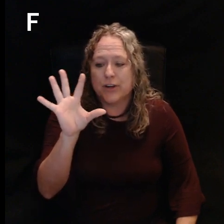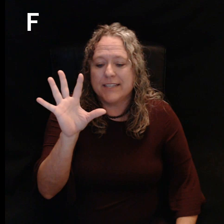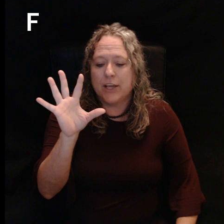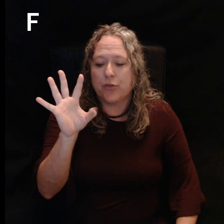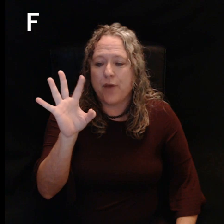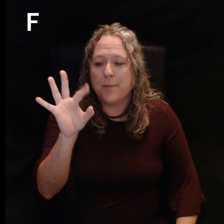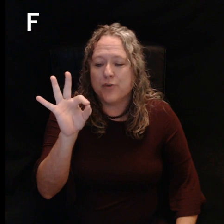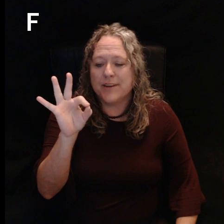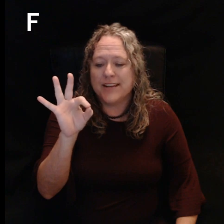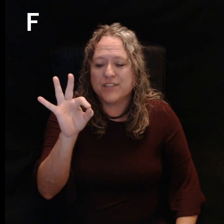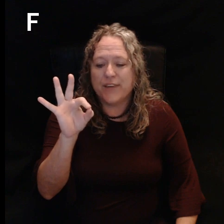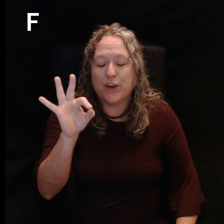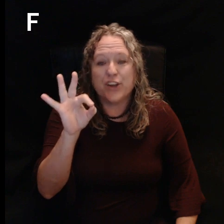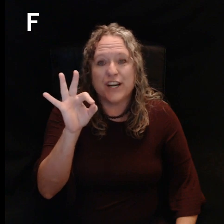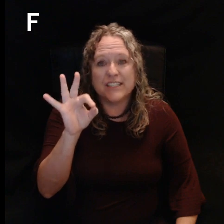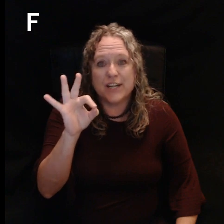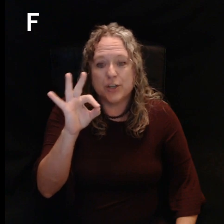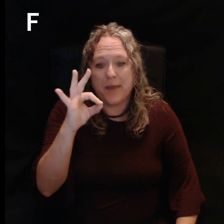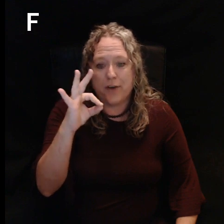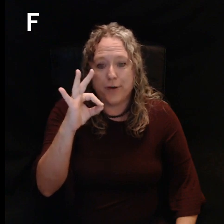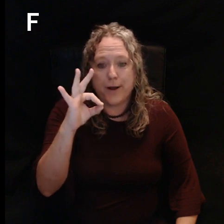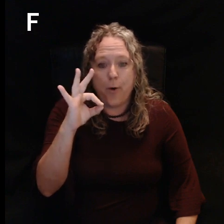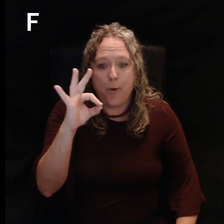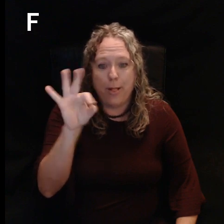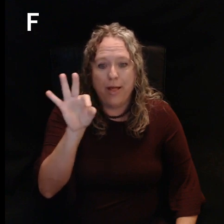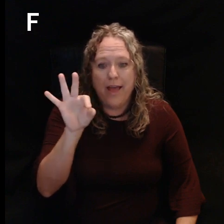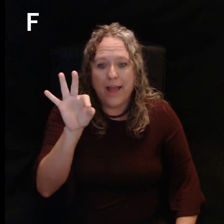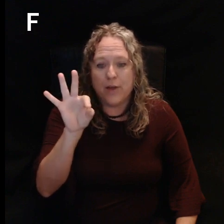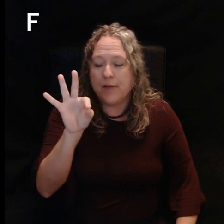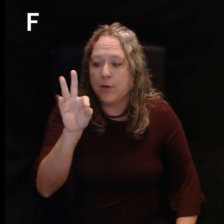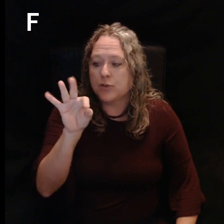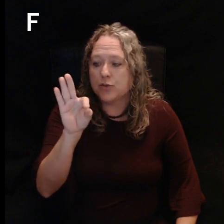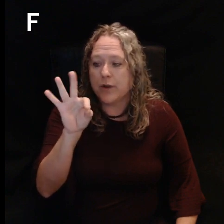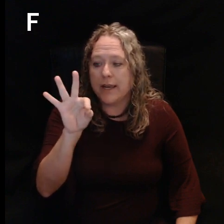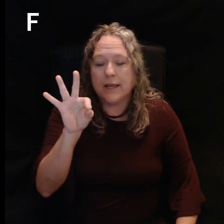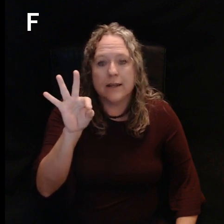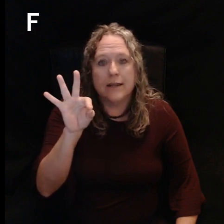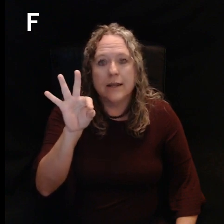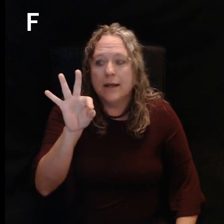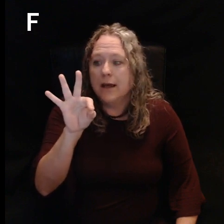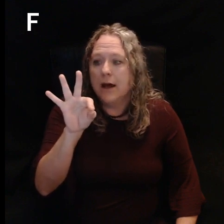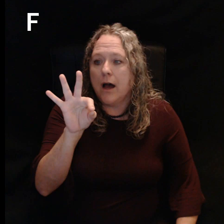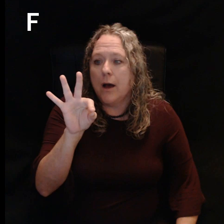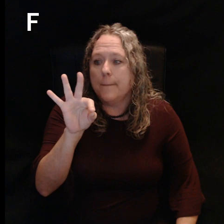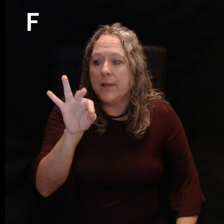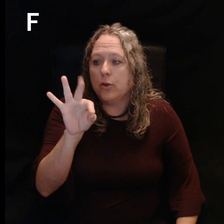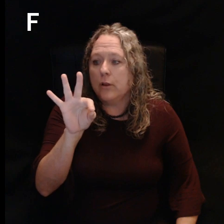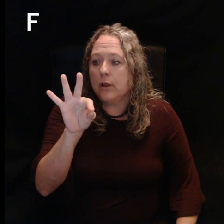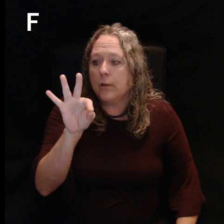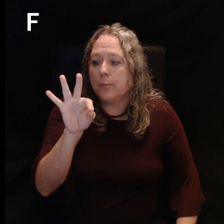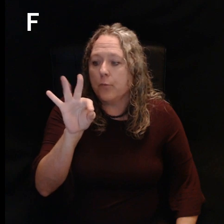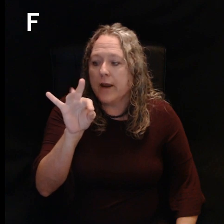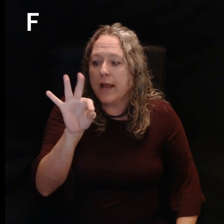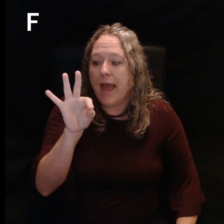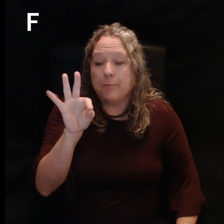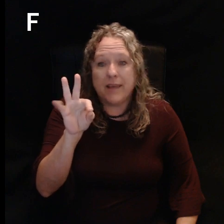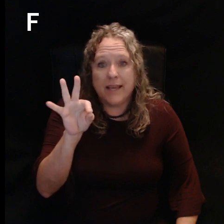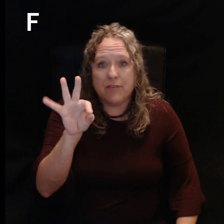take your thumb and your index finger, you're going to touch them and create a hole, and you'll have those 3 middle, ring, and pinky